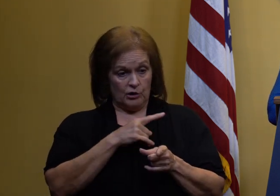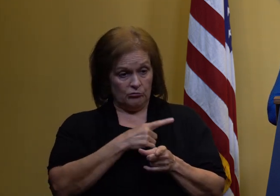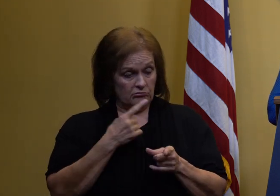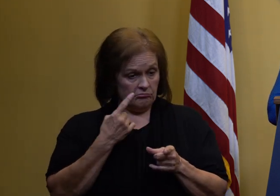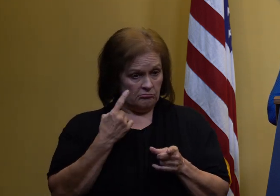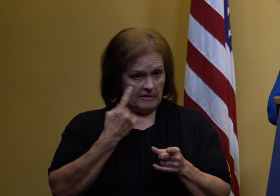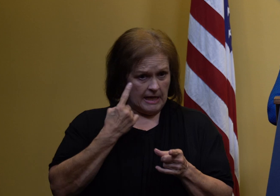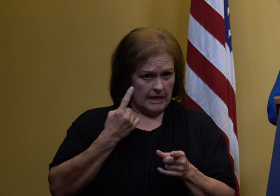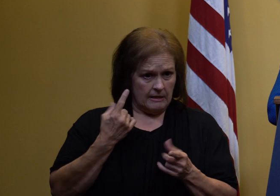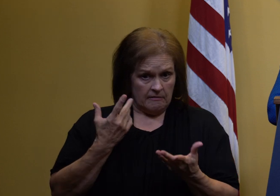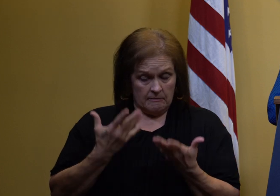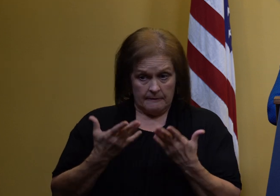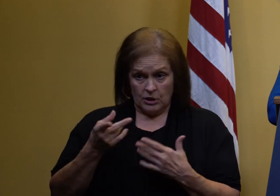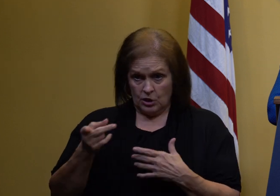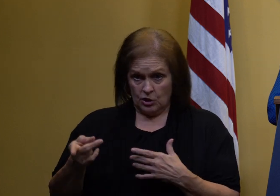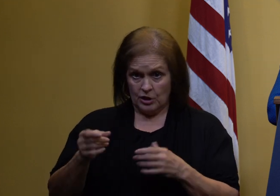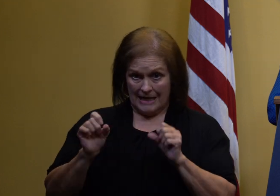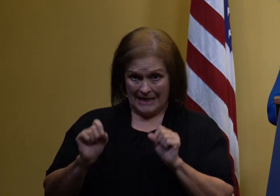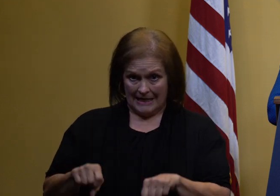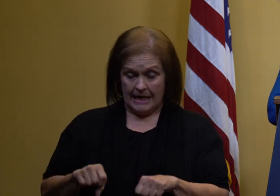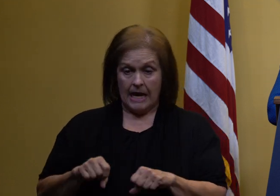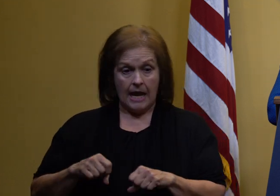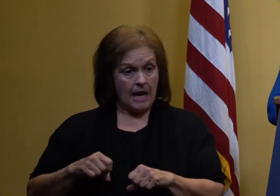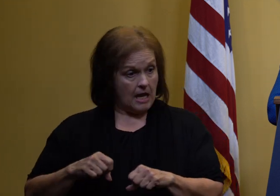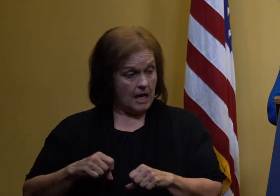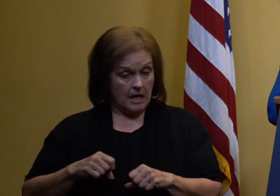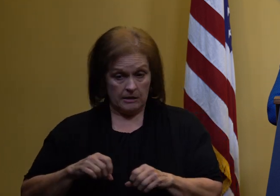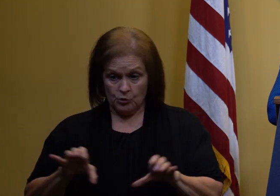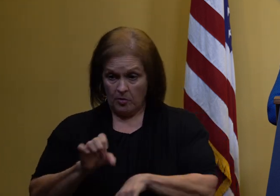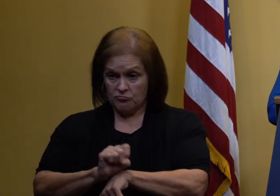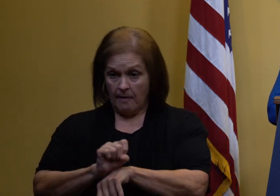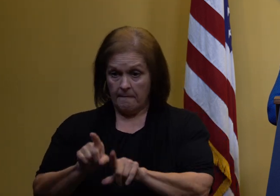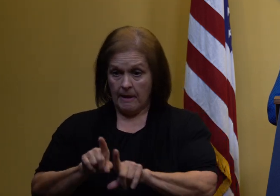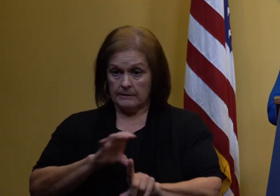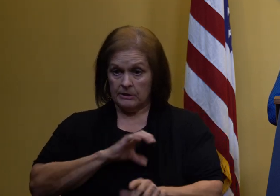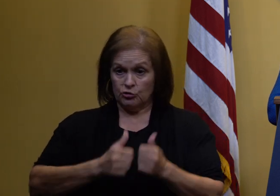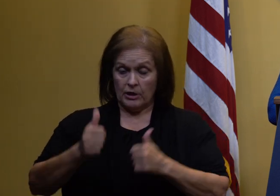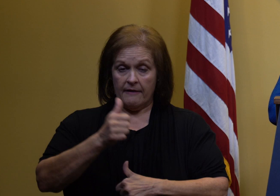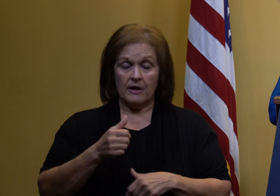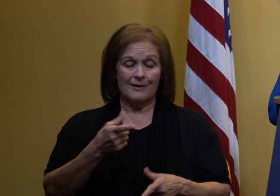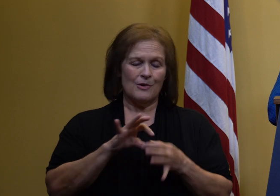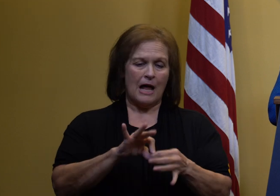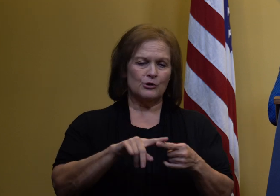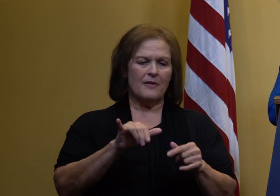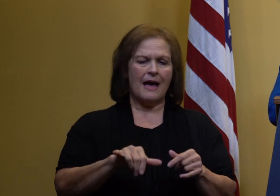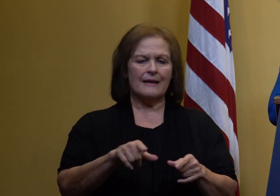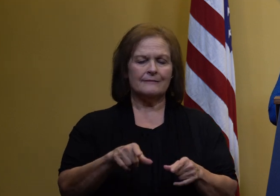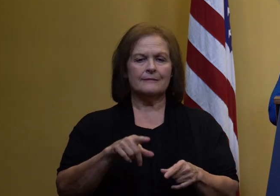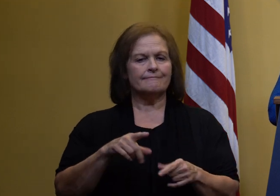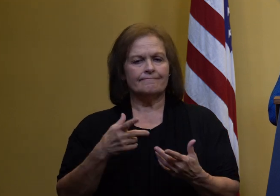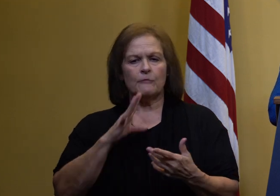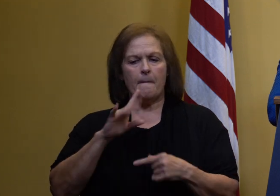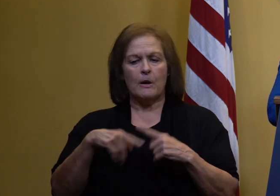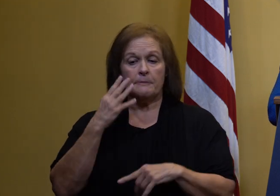in thinking that she would be able to execute this constitutional policing? So, in regards to that, it goes back to